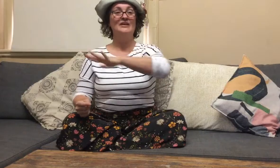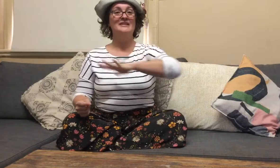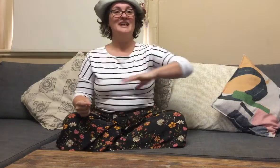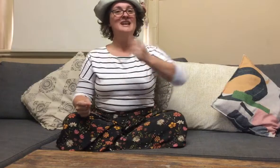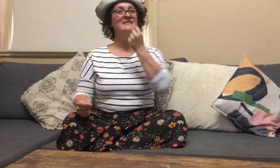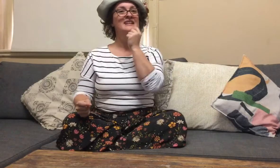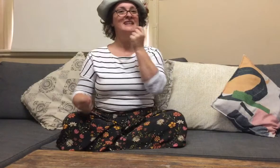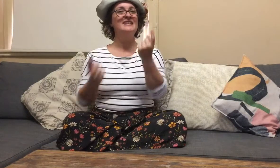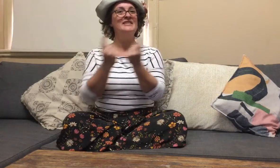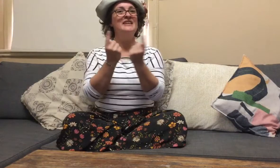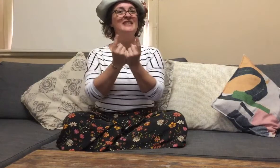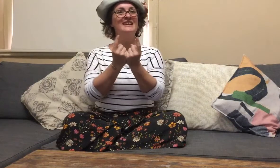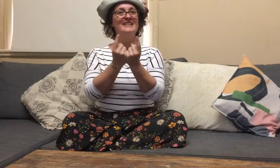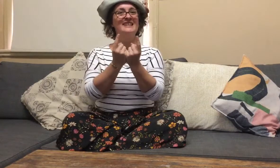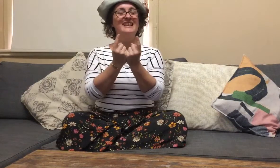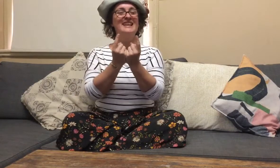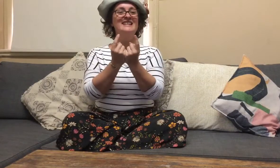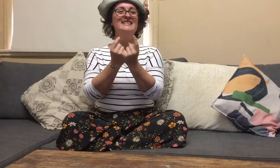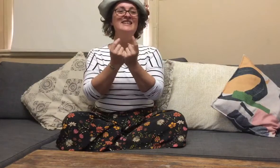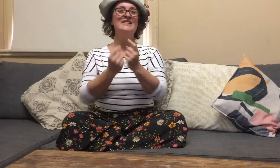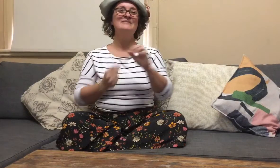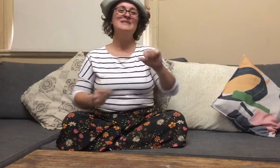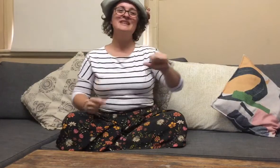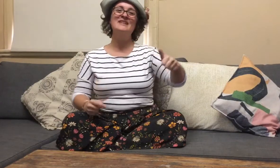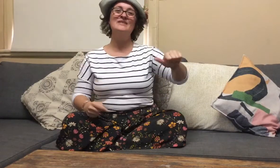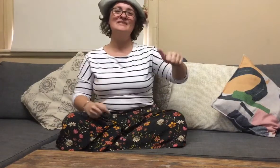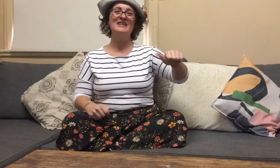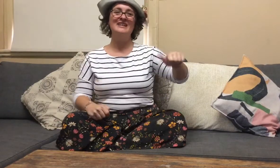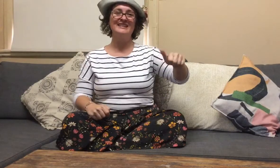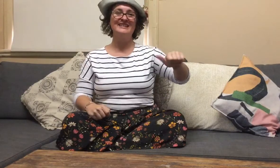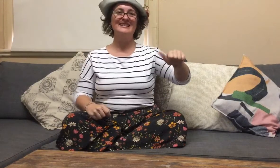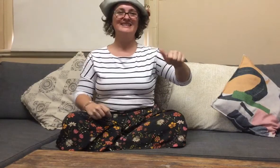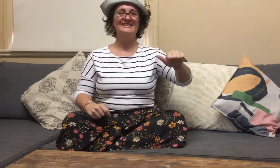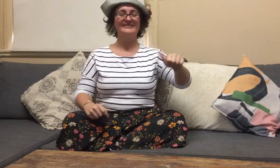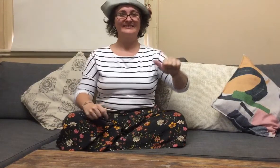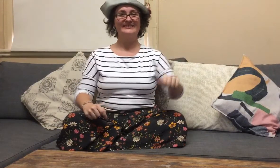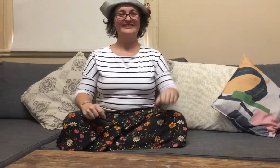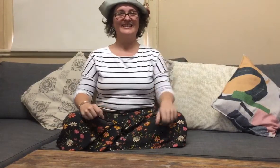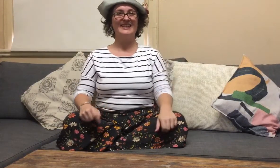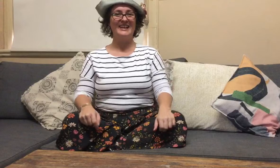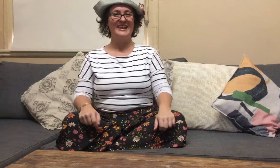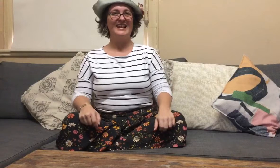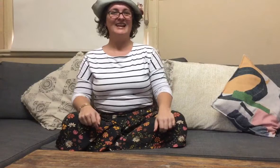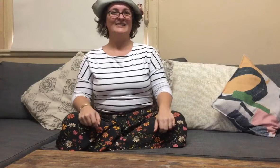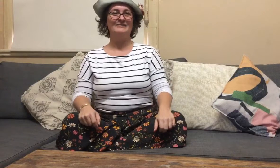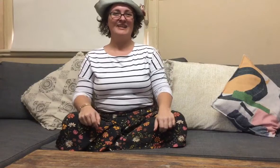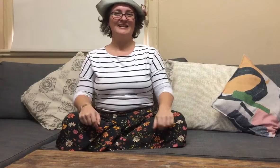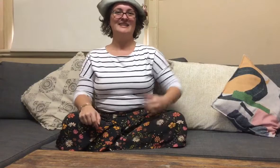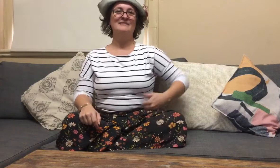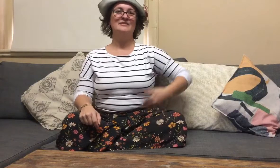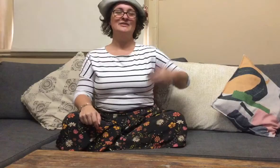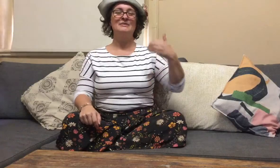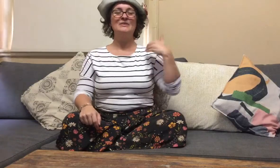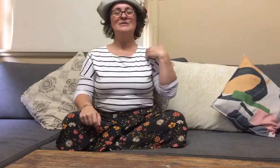because every little thing is gonna be alright. rise up this